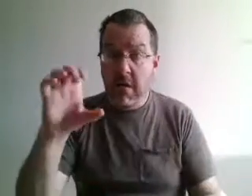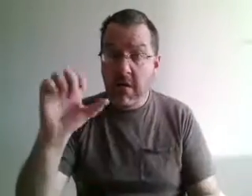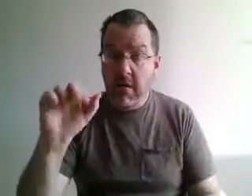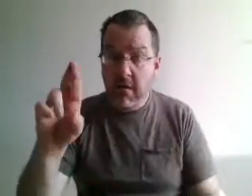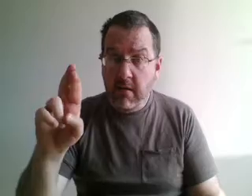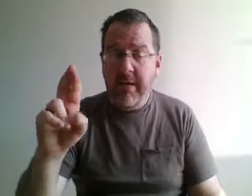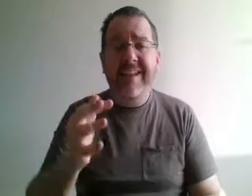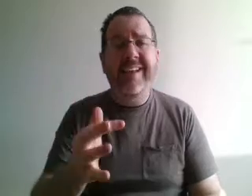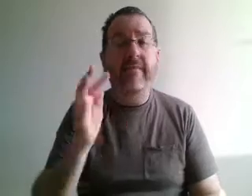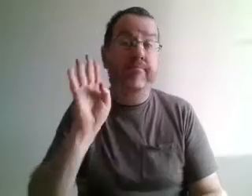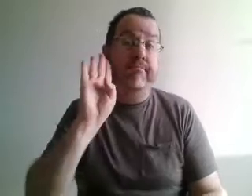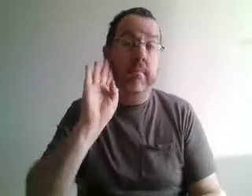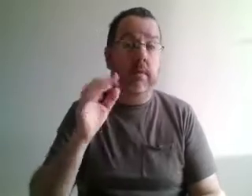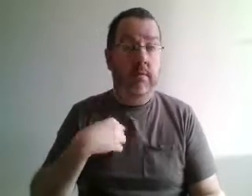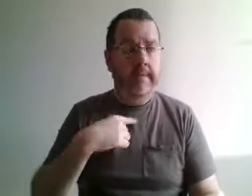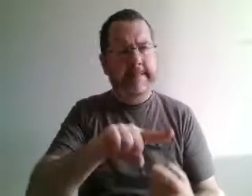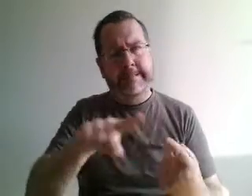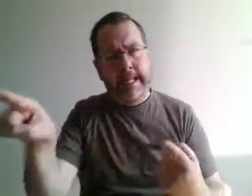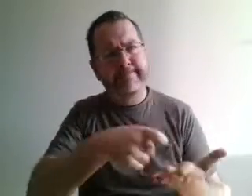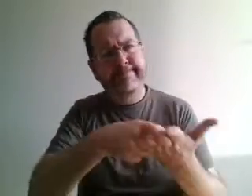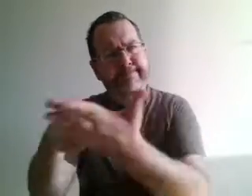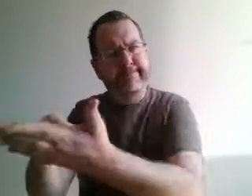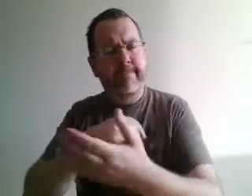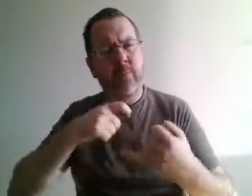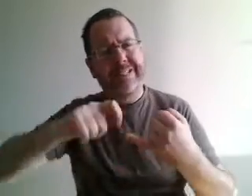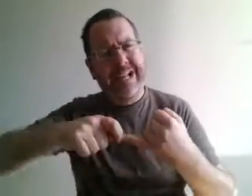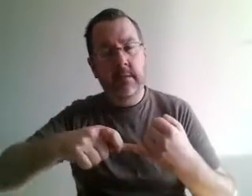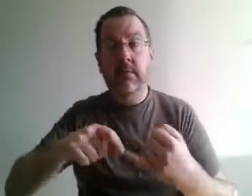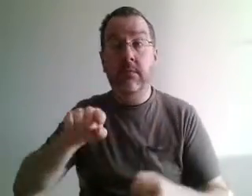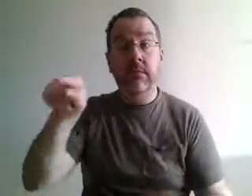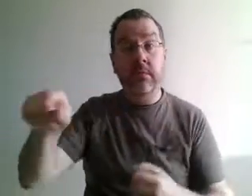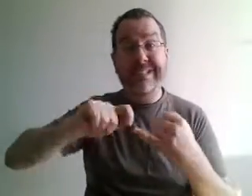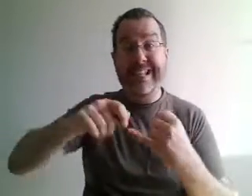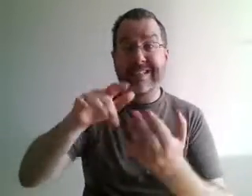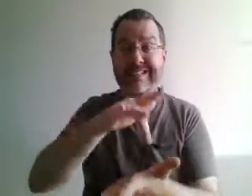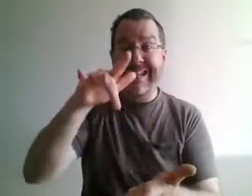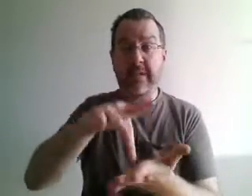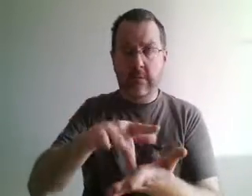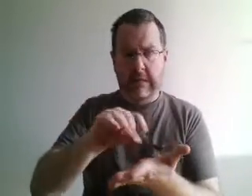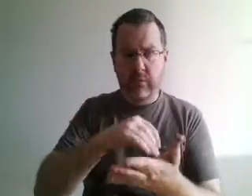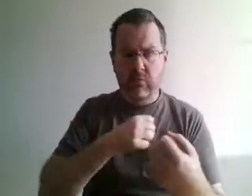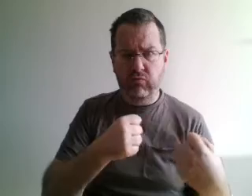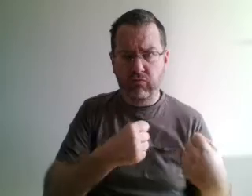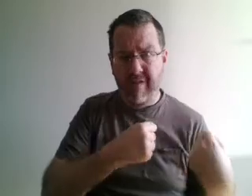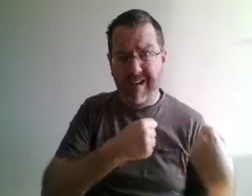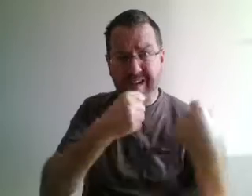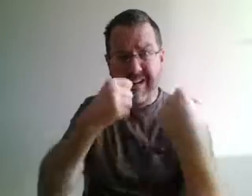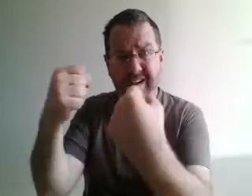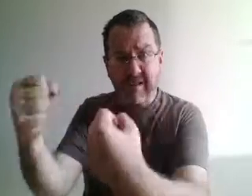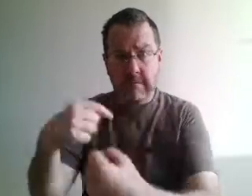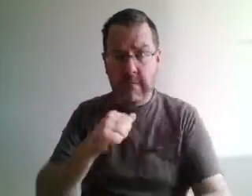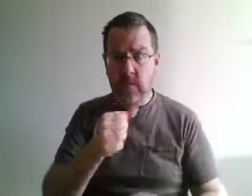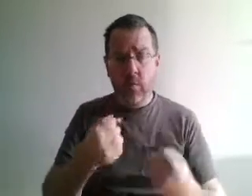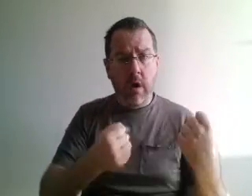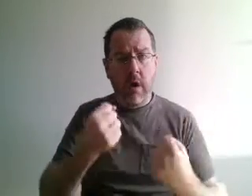if you're referred for testing, many of the testing centres are drive-in centres. If you don't have a car, how do you use